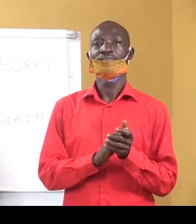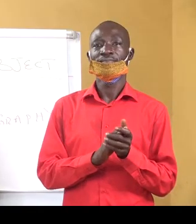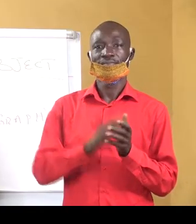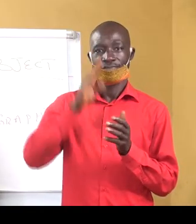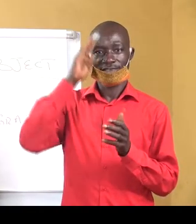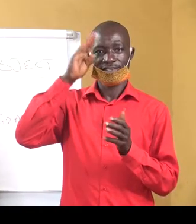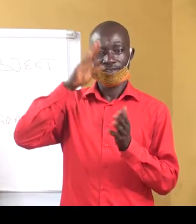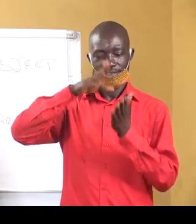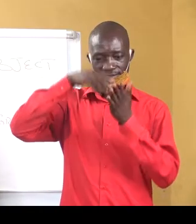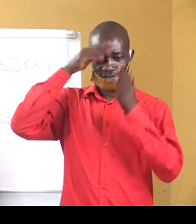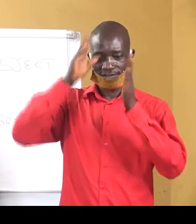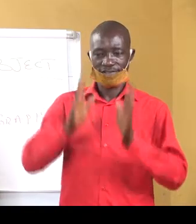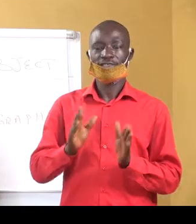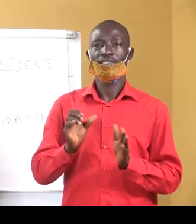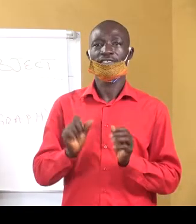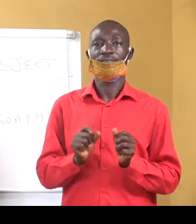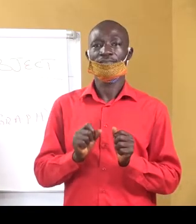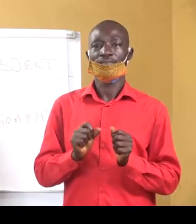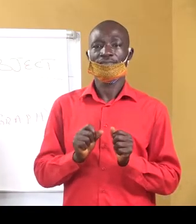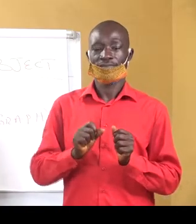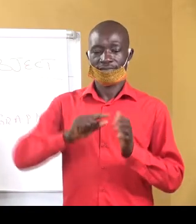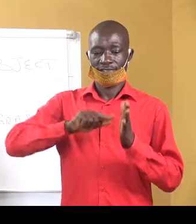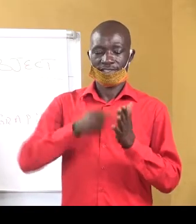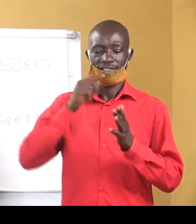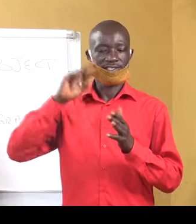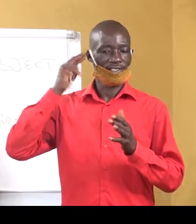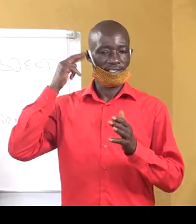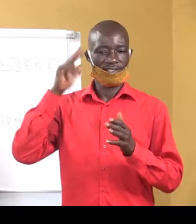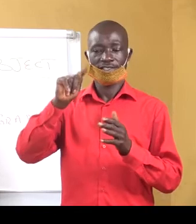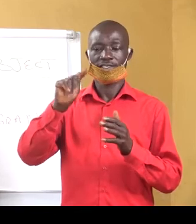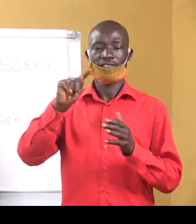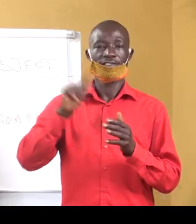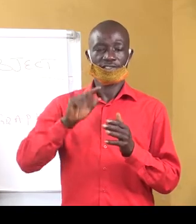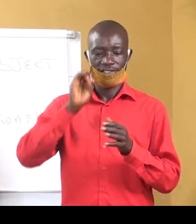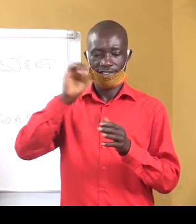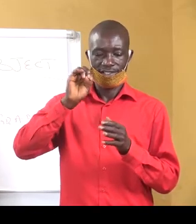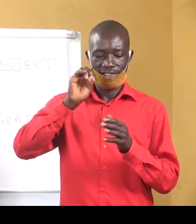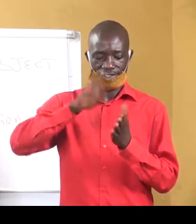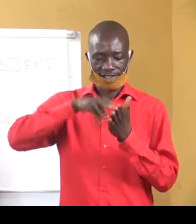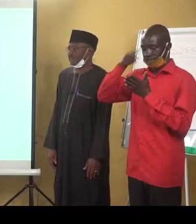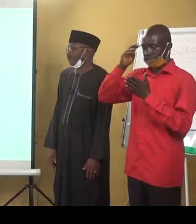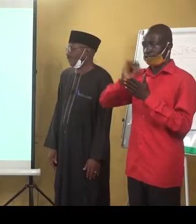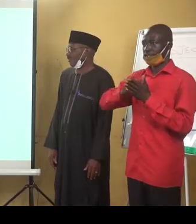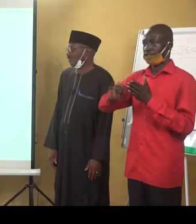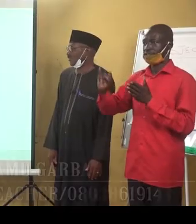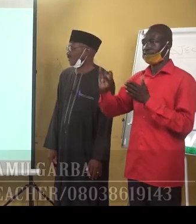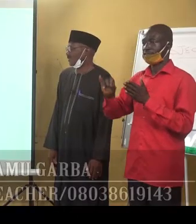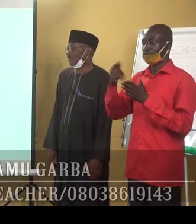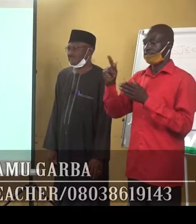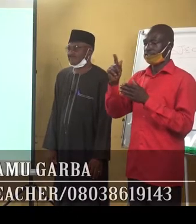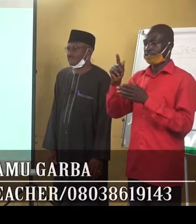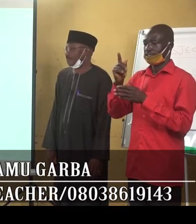Hello, student. This is radio, television, e-learning. The